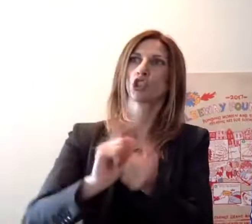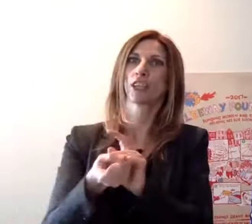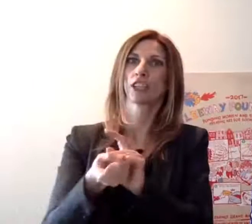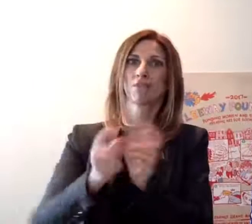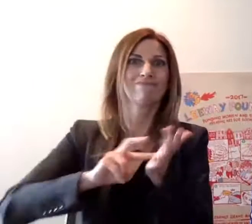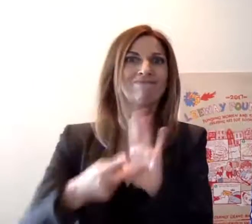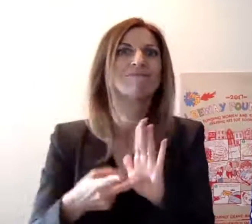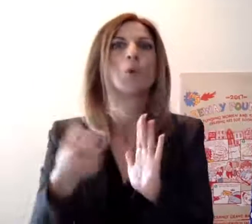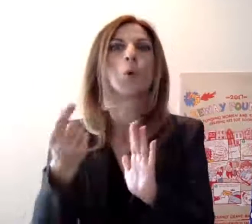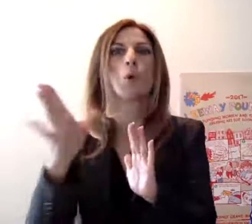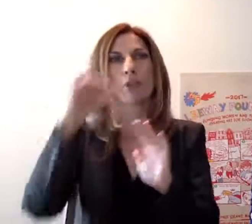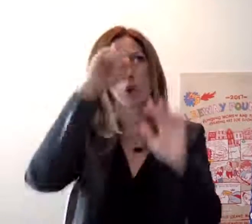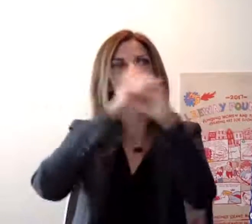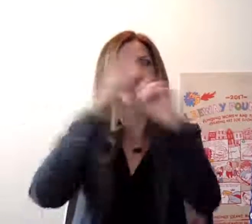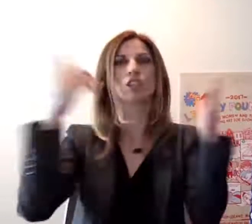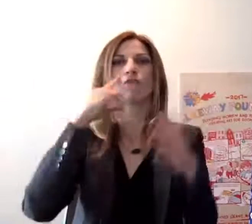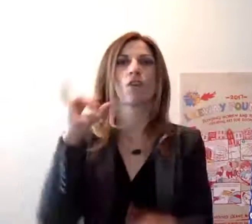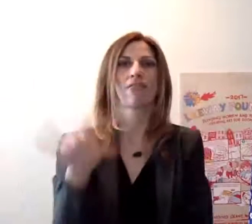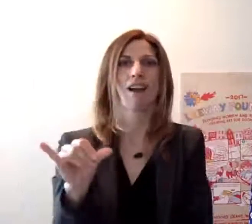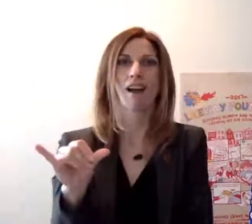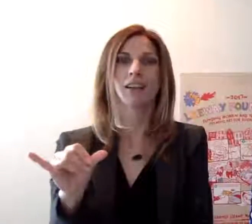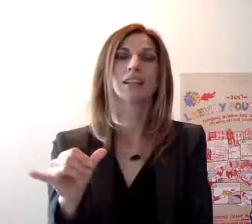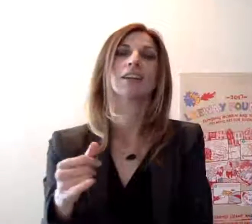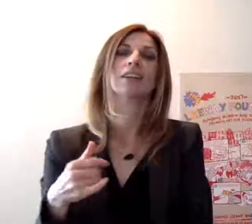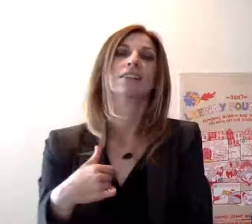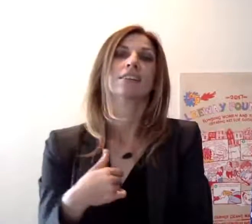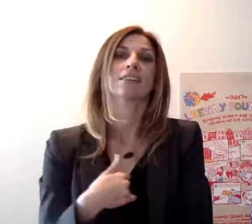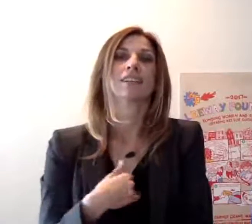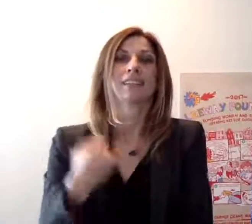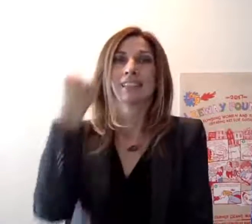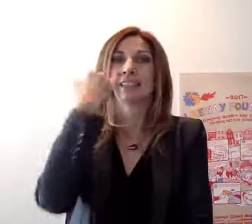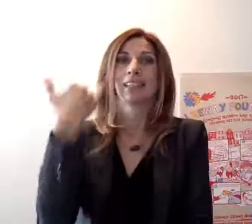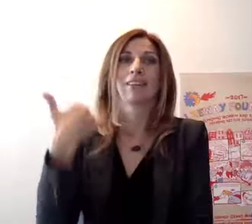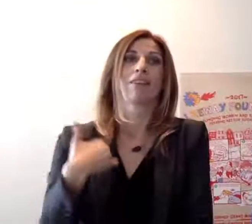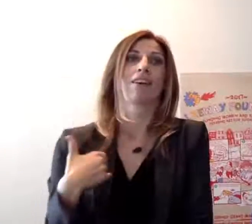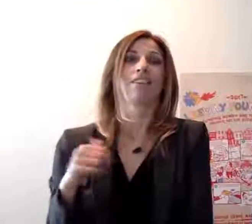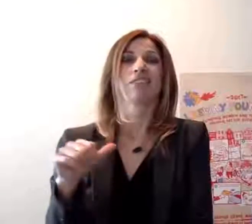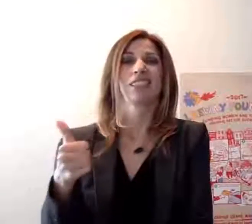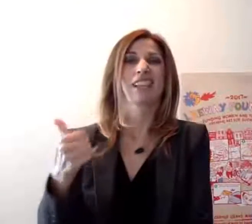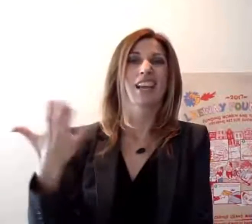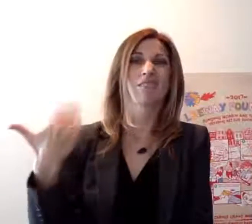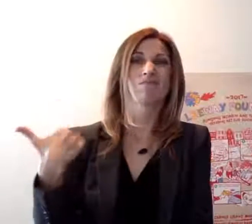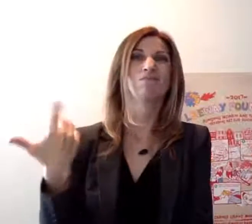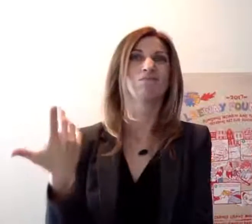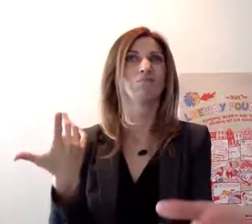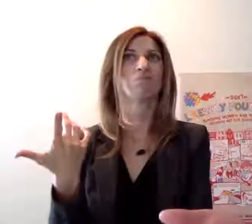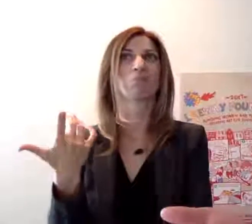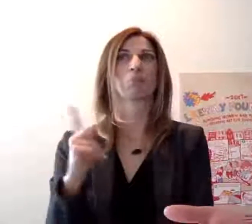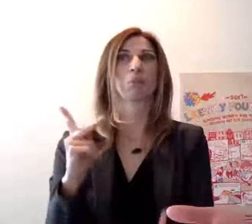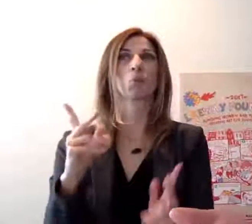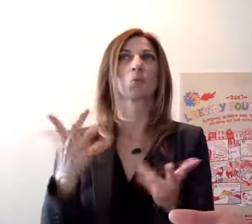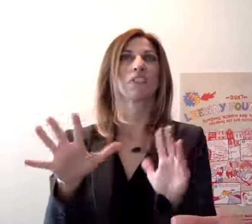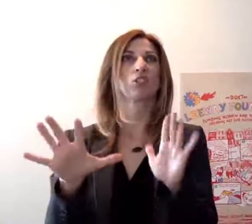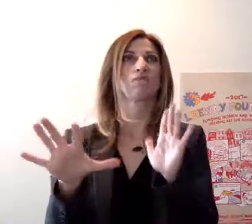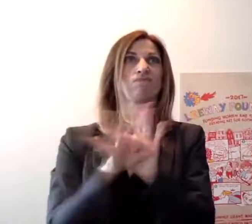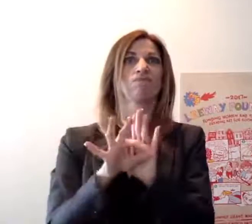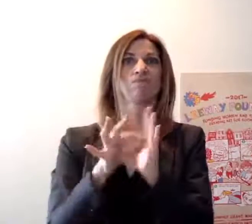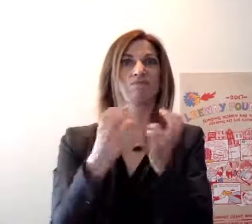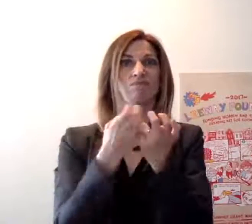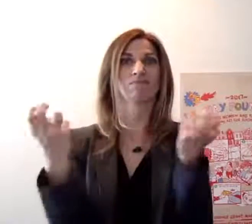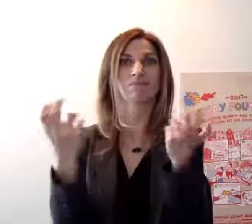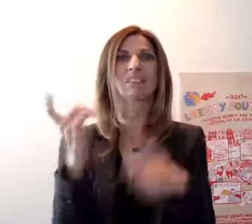change vision is for them. And if I picked 10 past Leeway grantees and put them at a table and asked